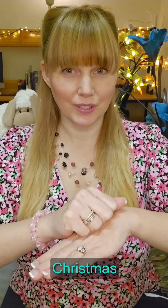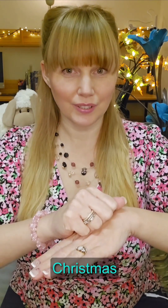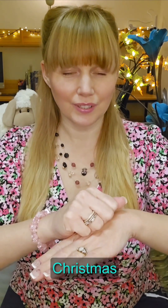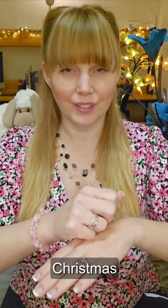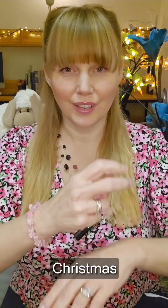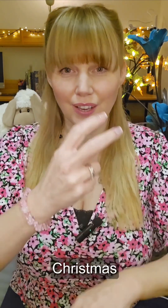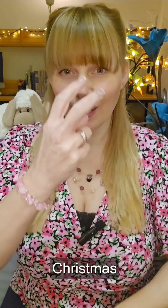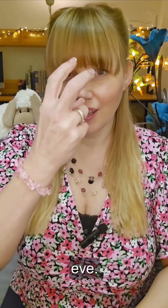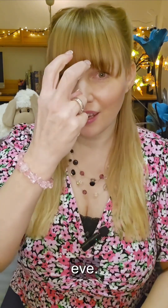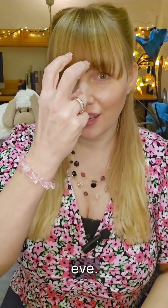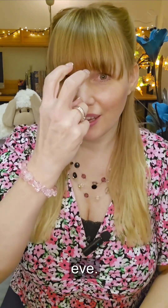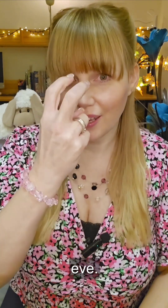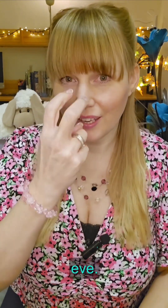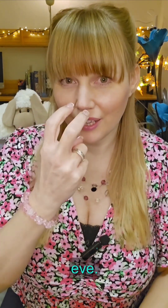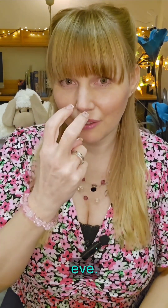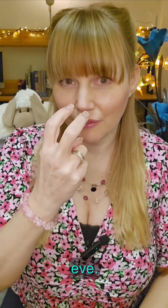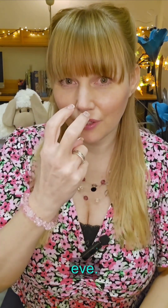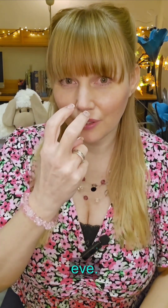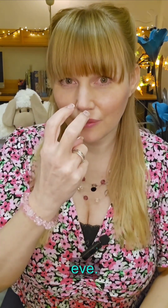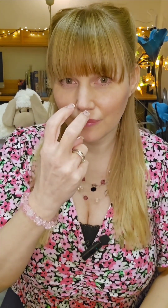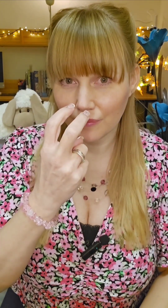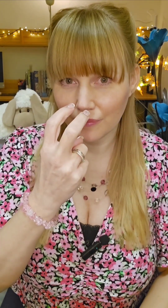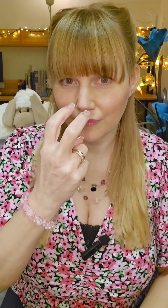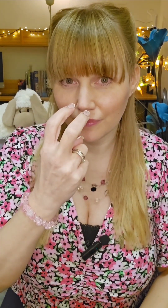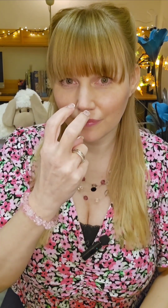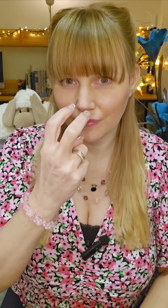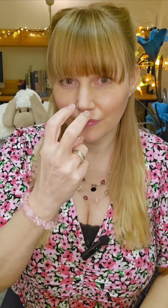Christmas Eve.